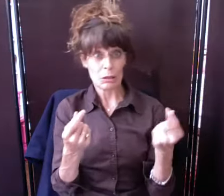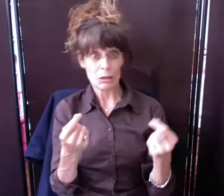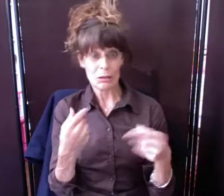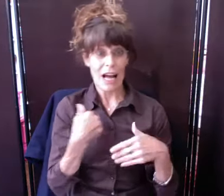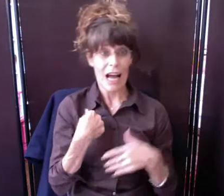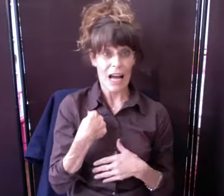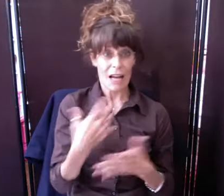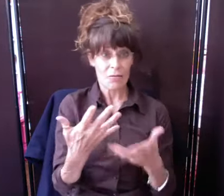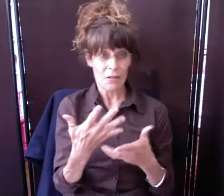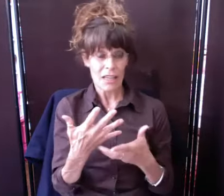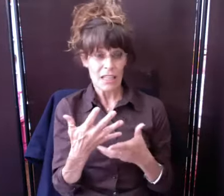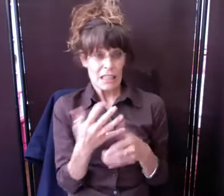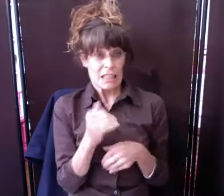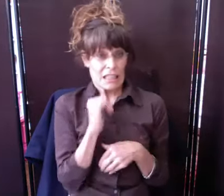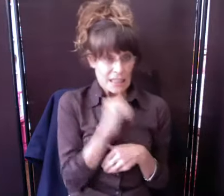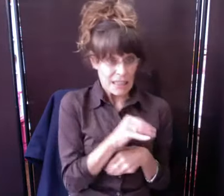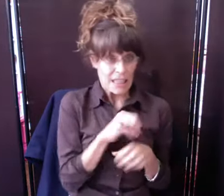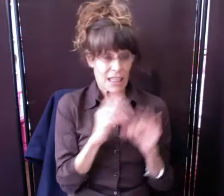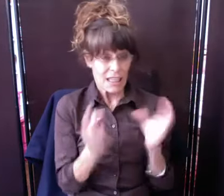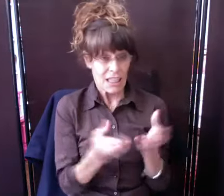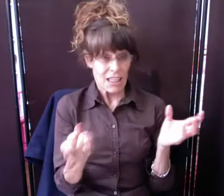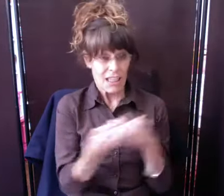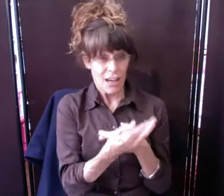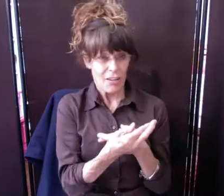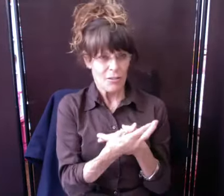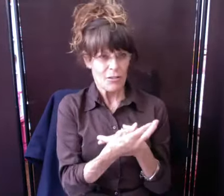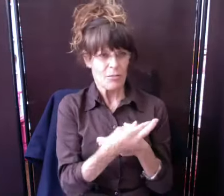my desk. And when I